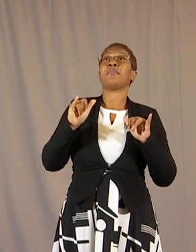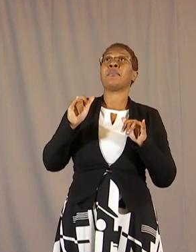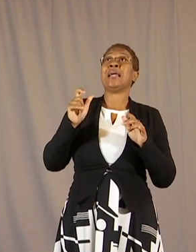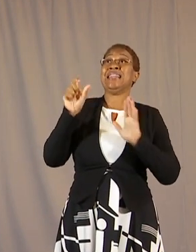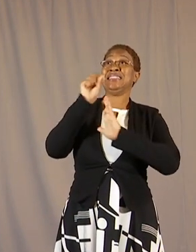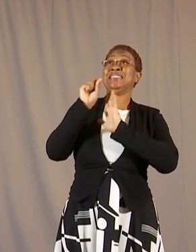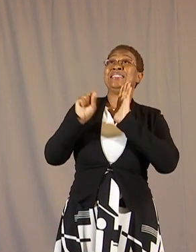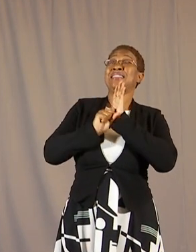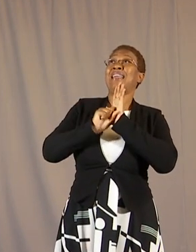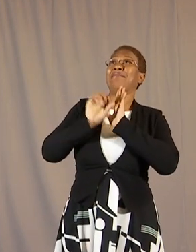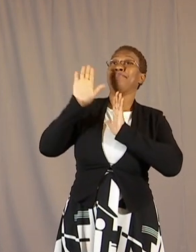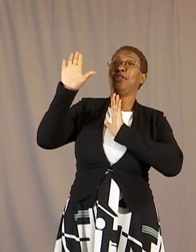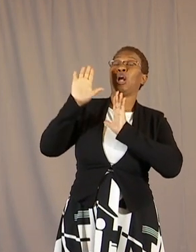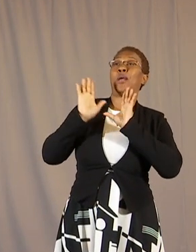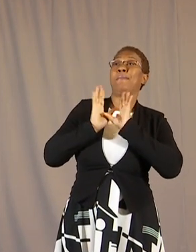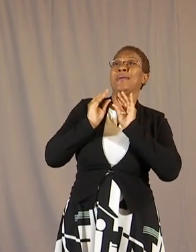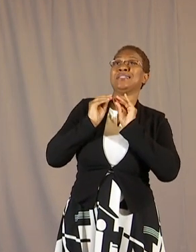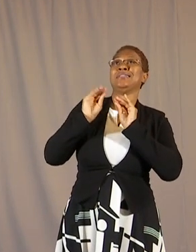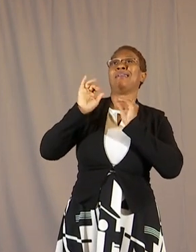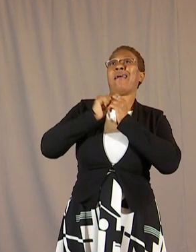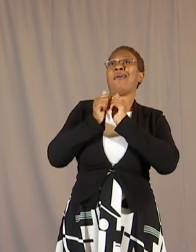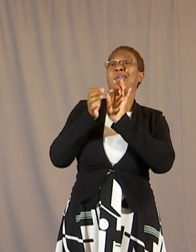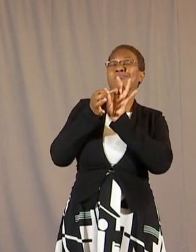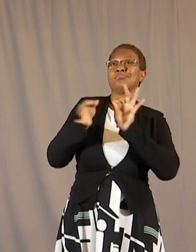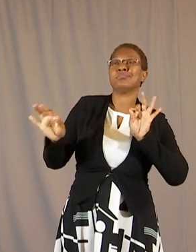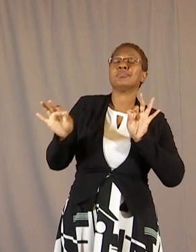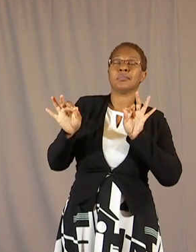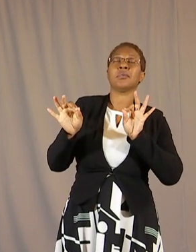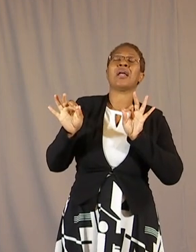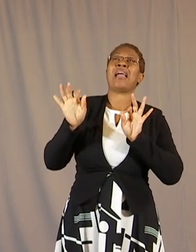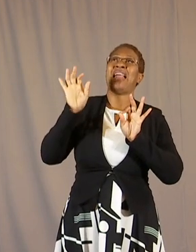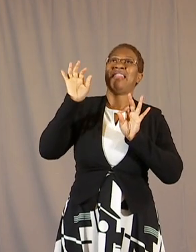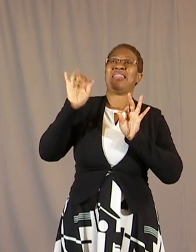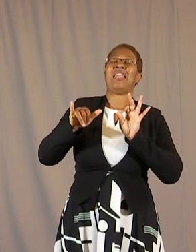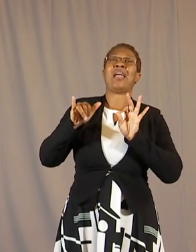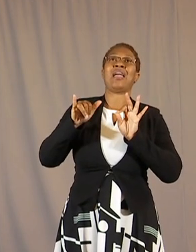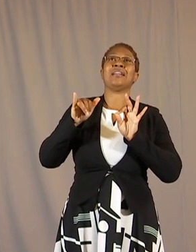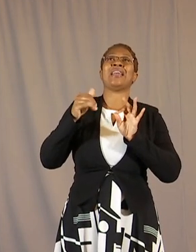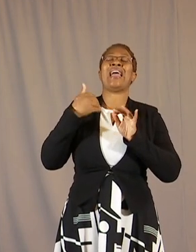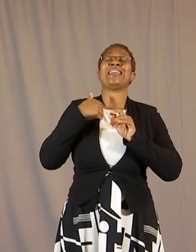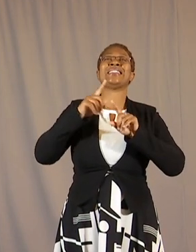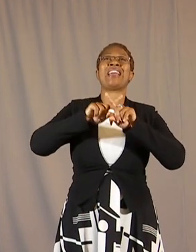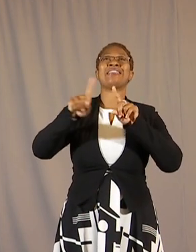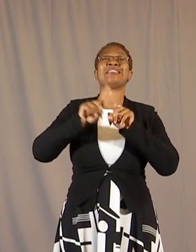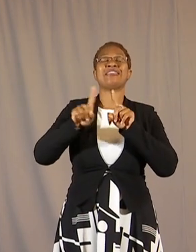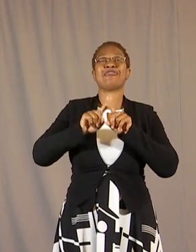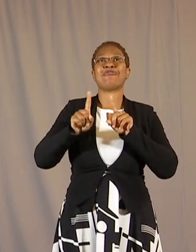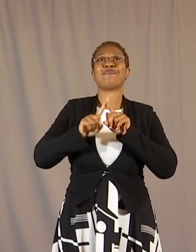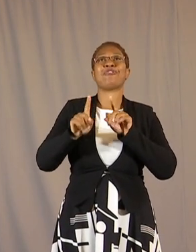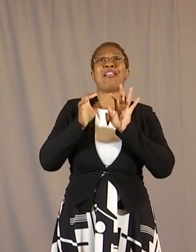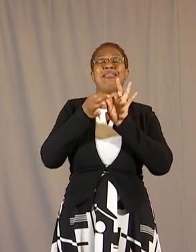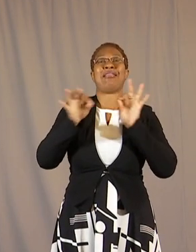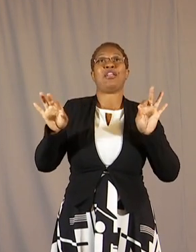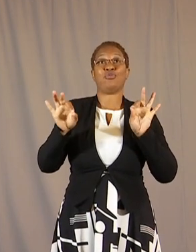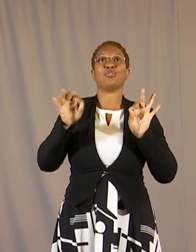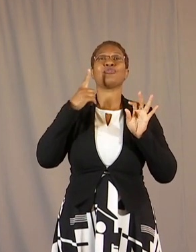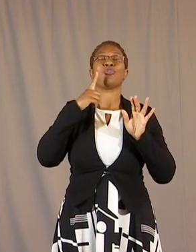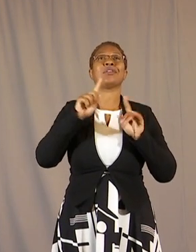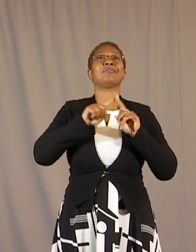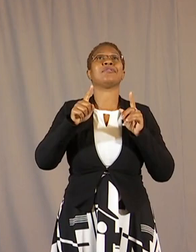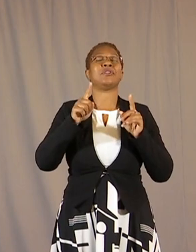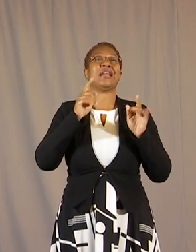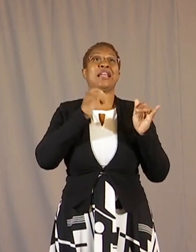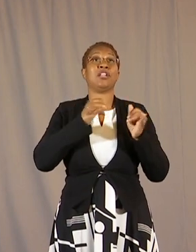level, as well as at the federal level, is translated in many different ways for individuals. So while